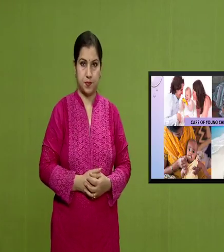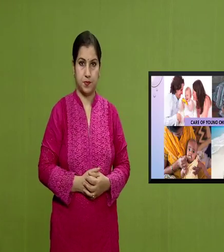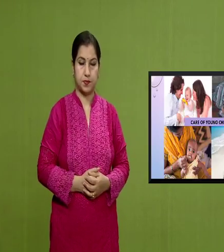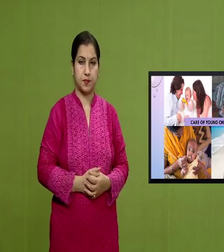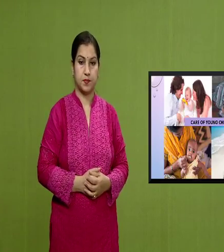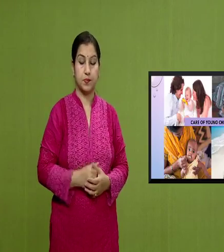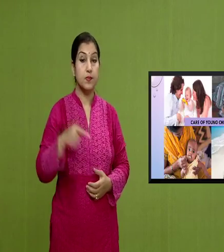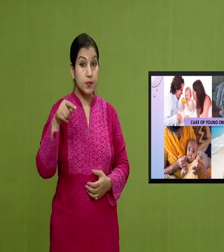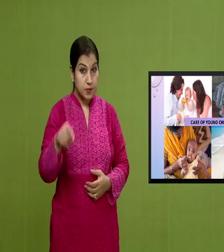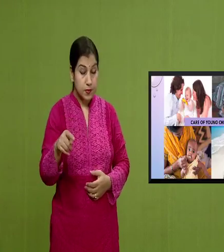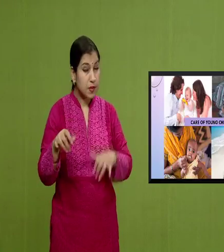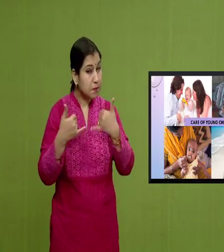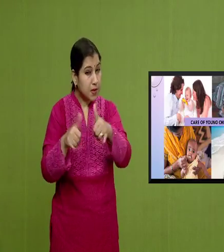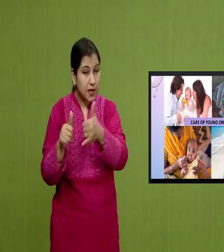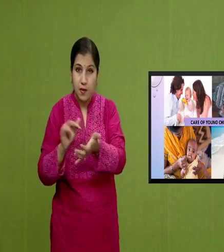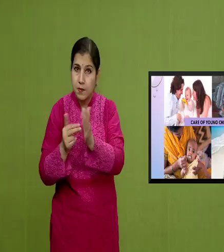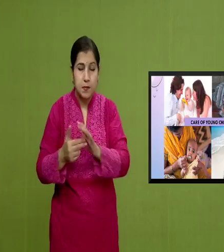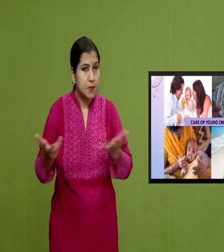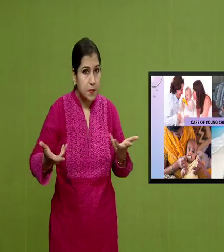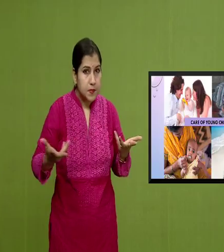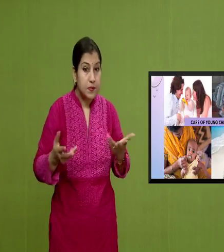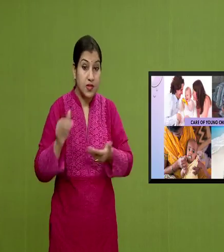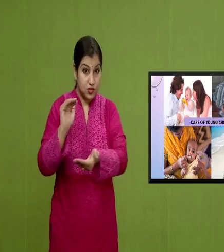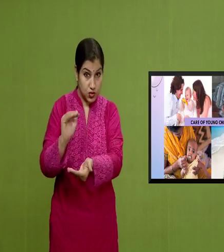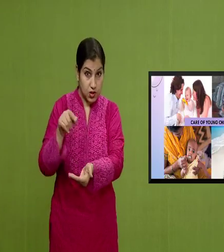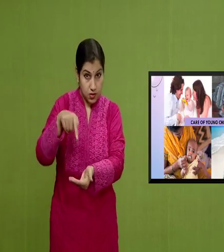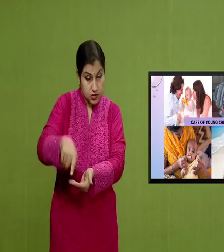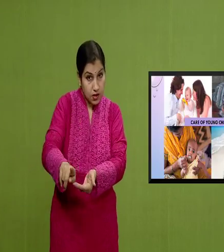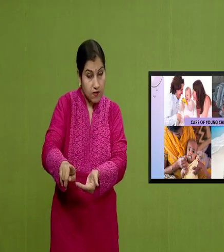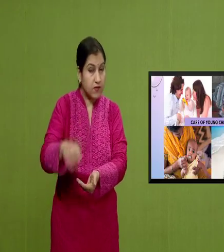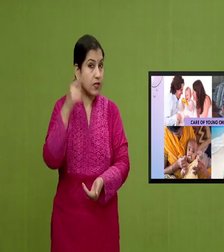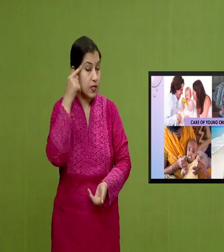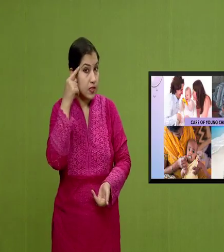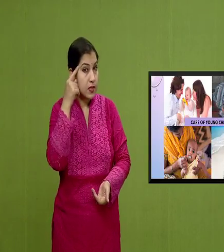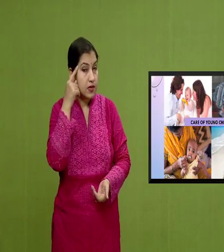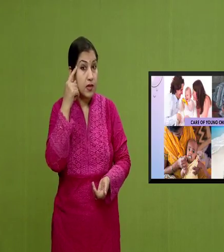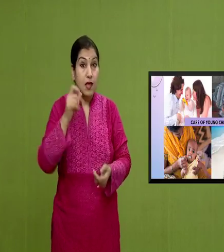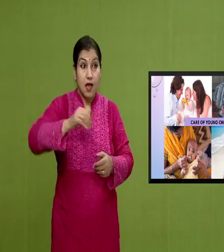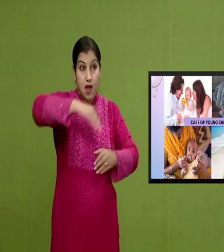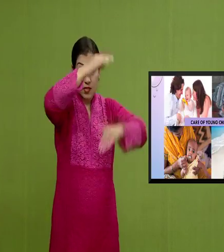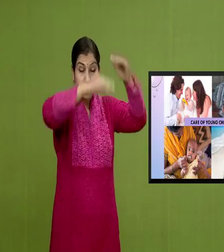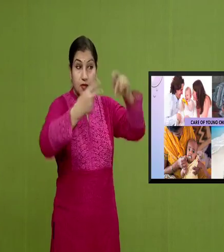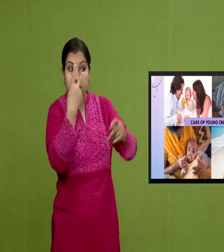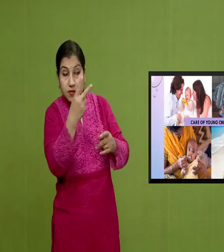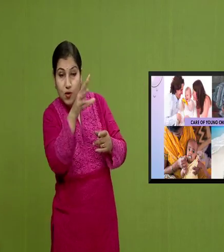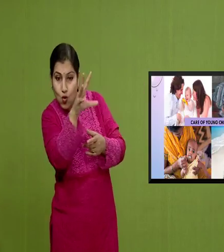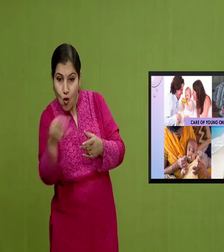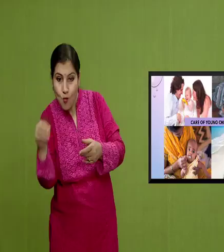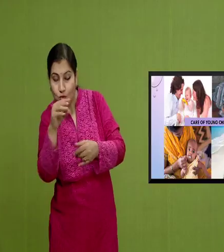In this kind of play, the children imitate adult roles or